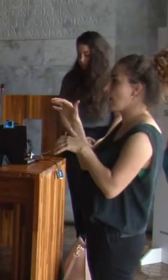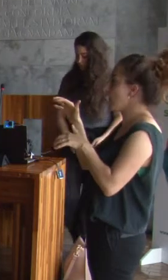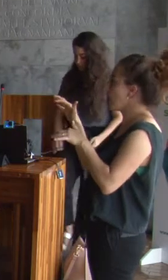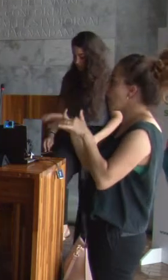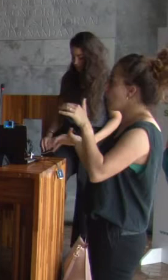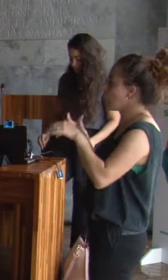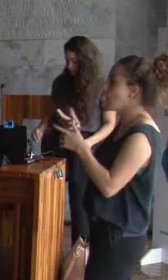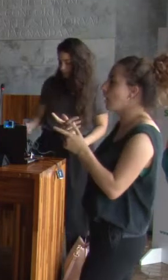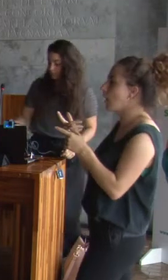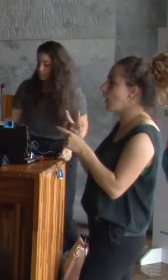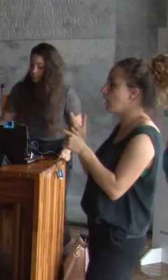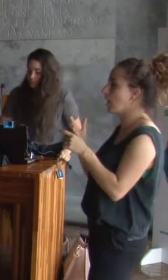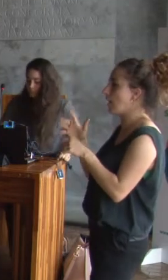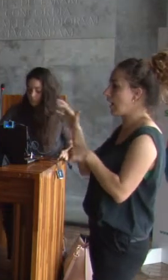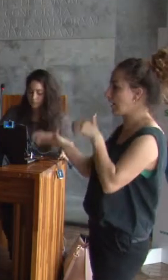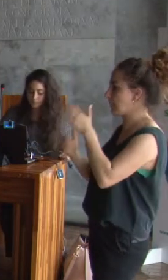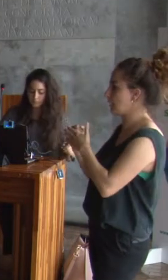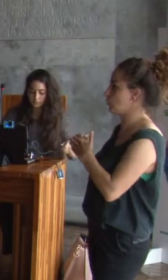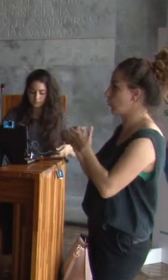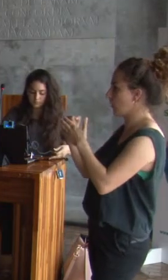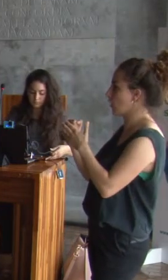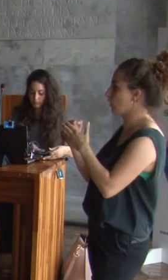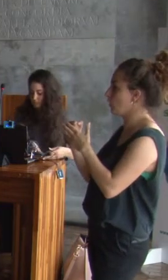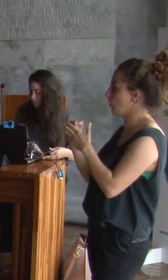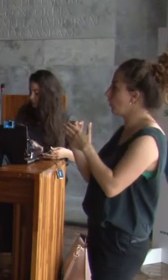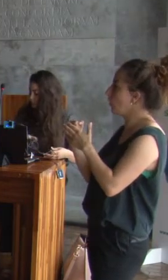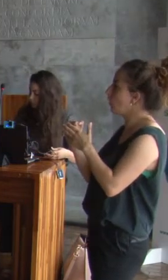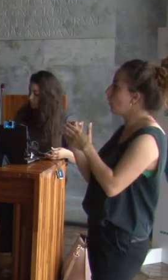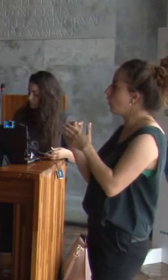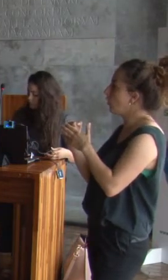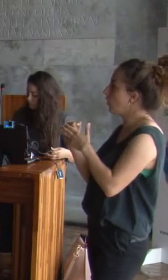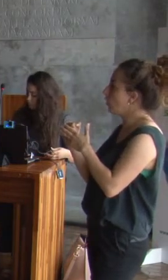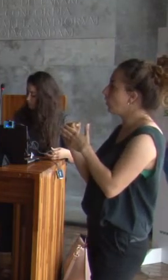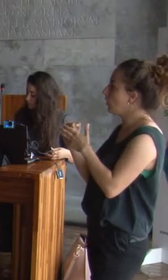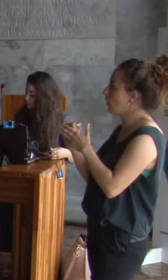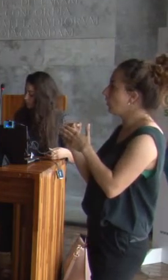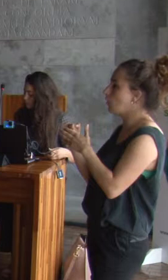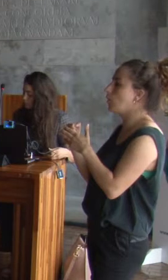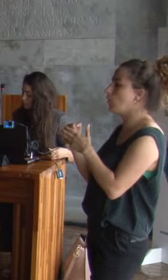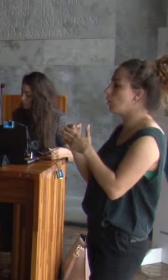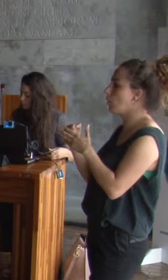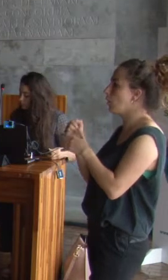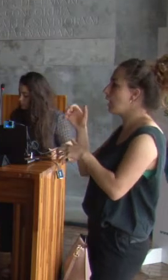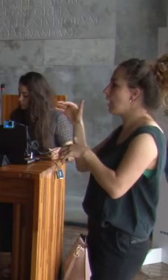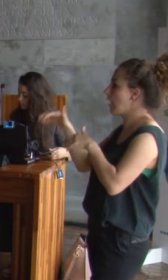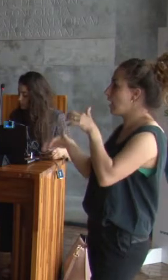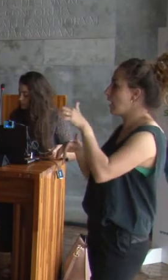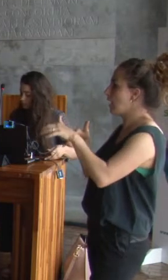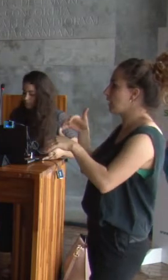you want to make sure that support animals who are working animals, they accompany people with